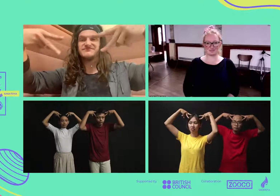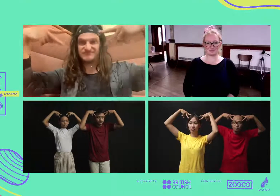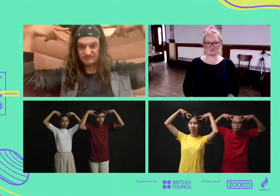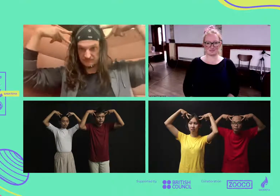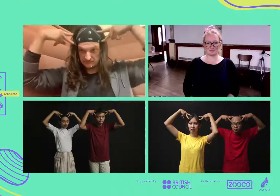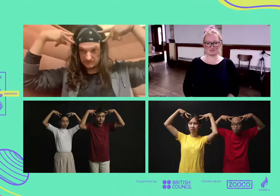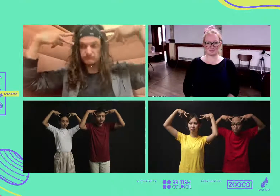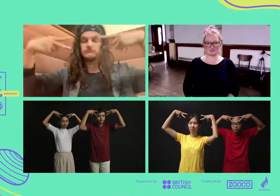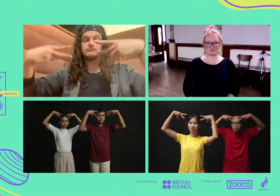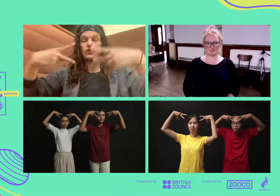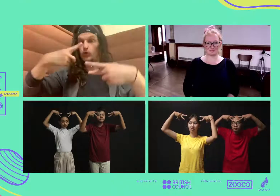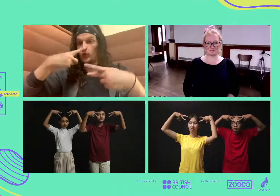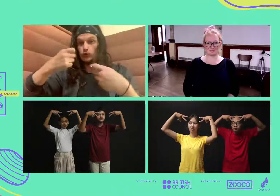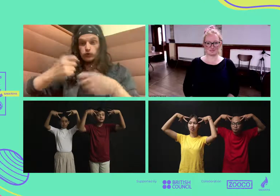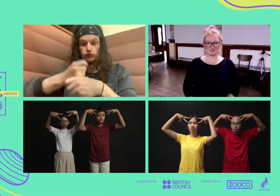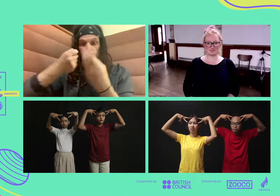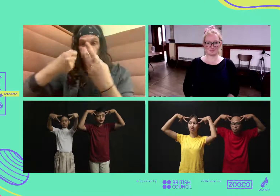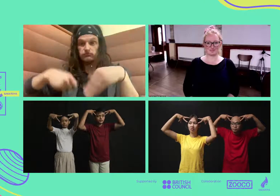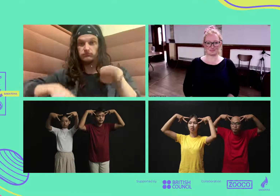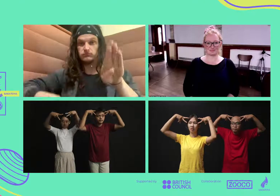create those ears there.